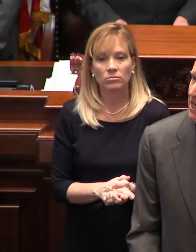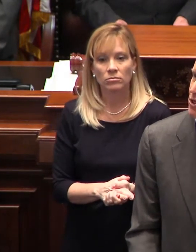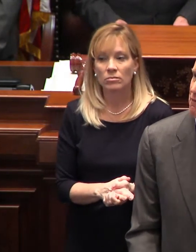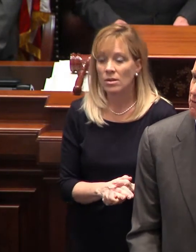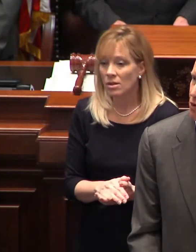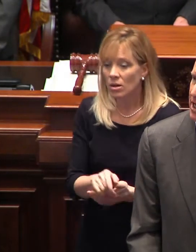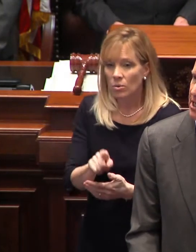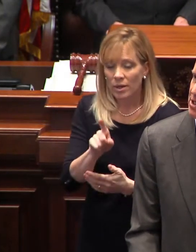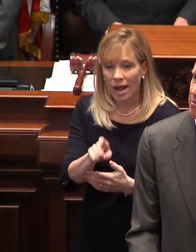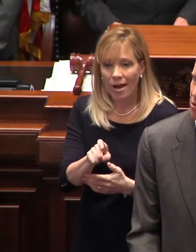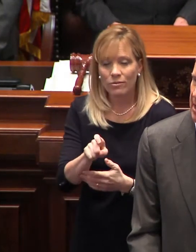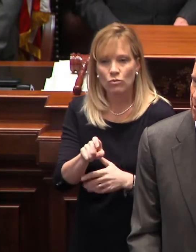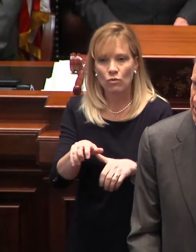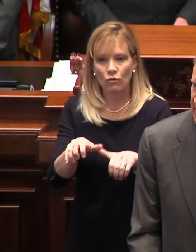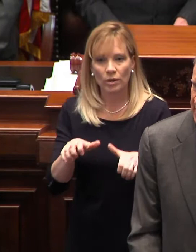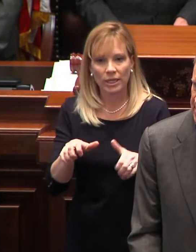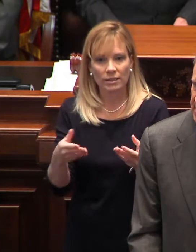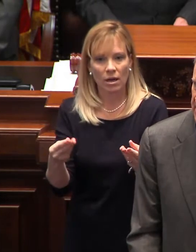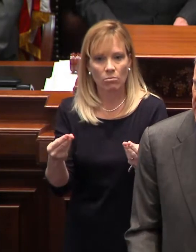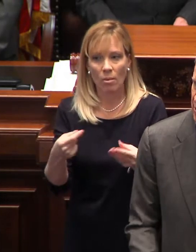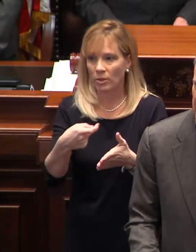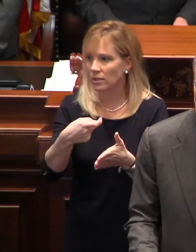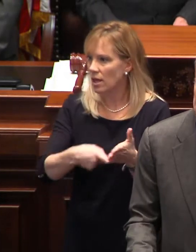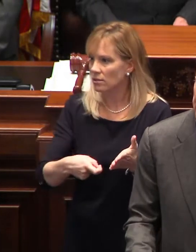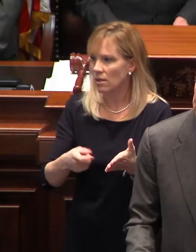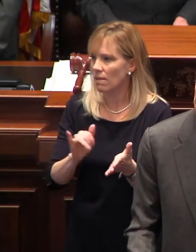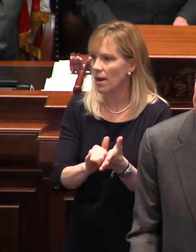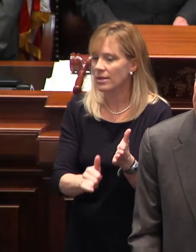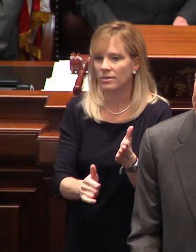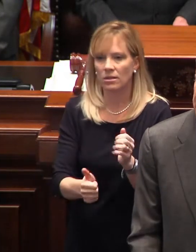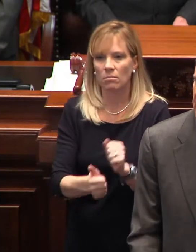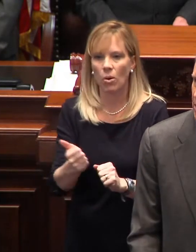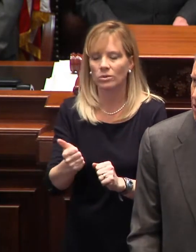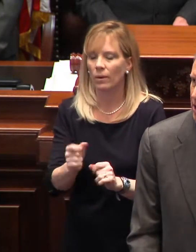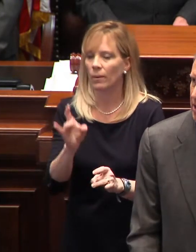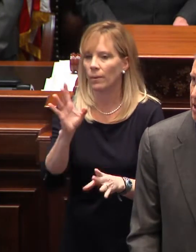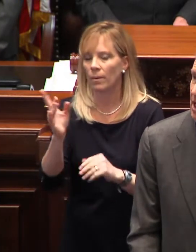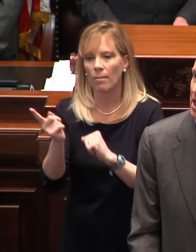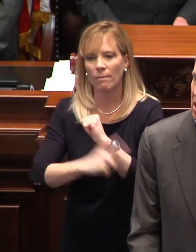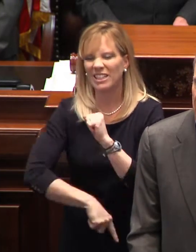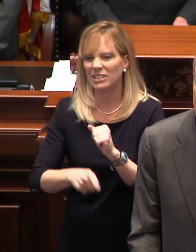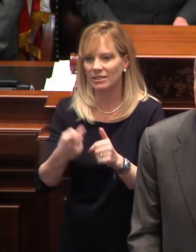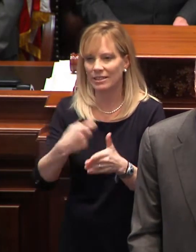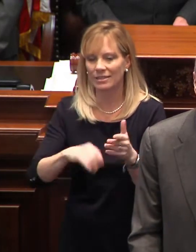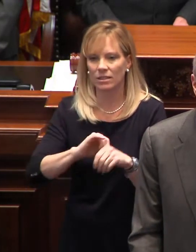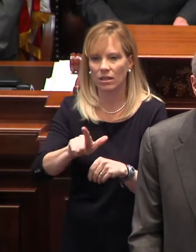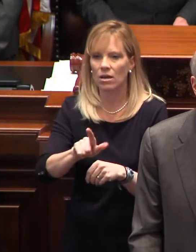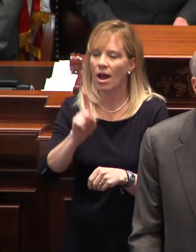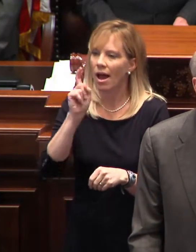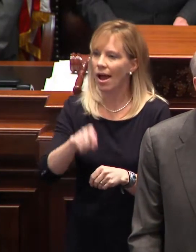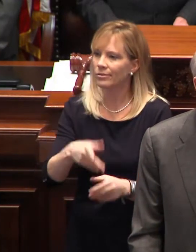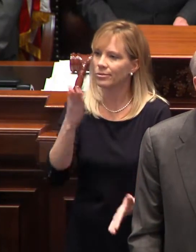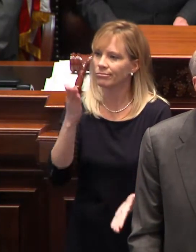We've got to freeze property taxes. They're our most punishing taxes in Illinois.